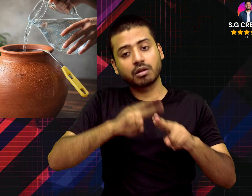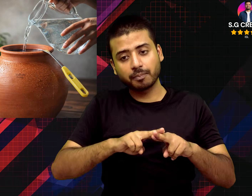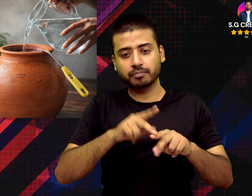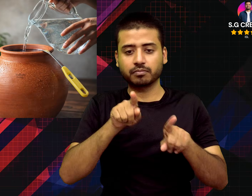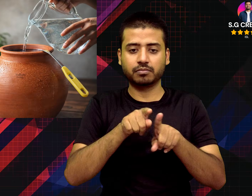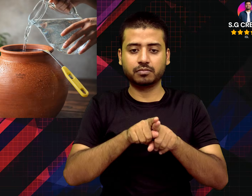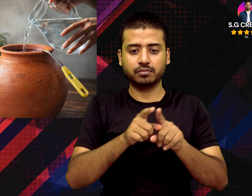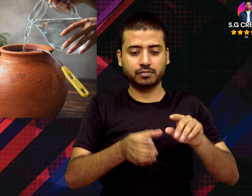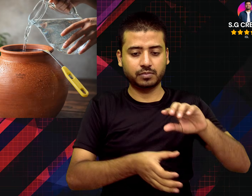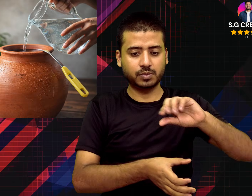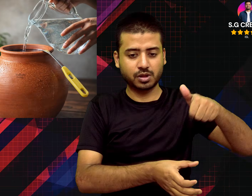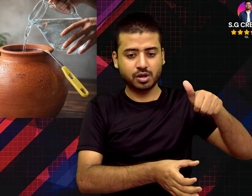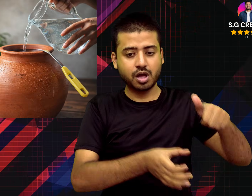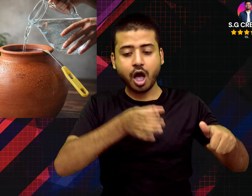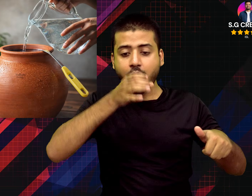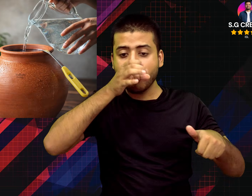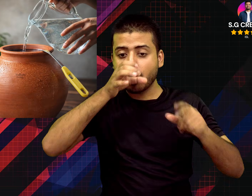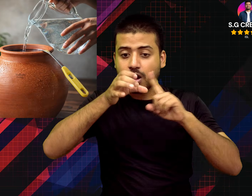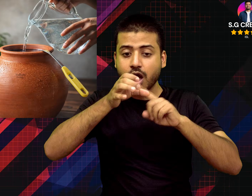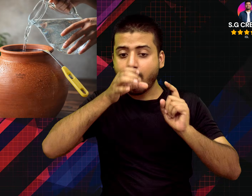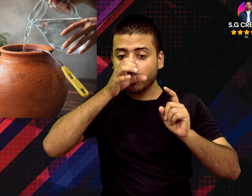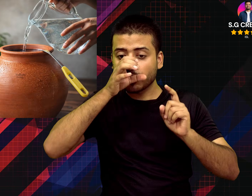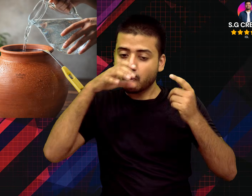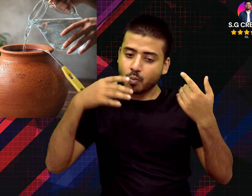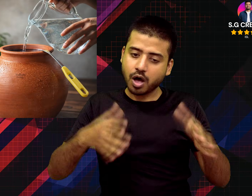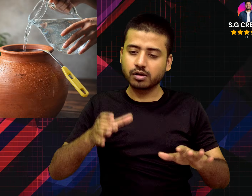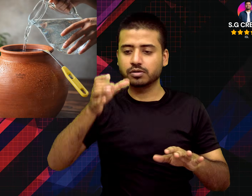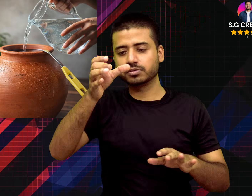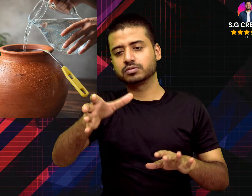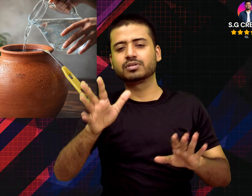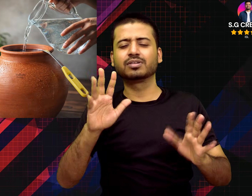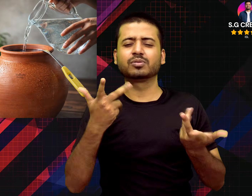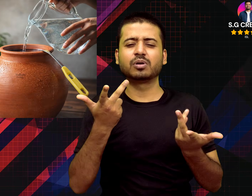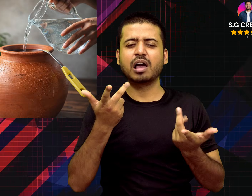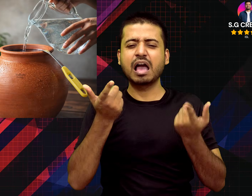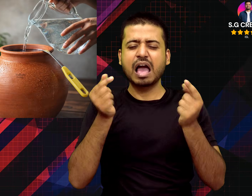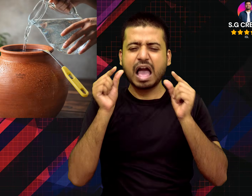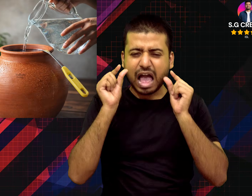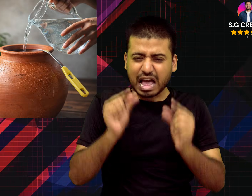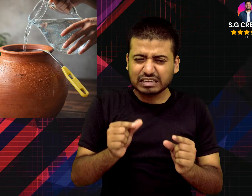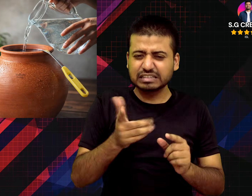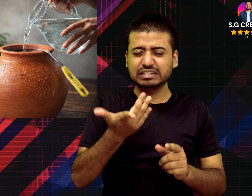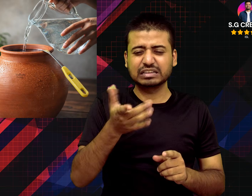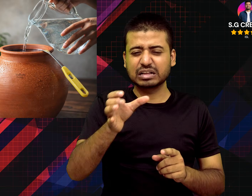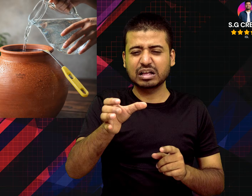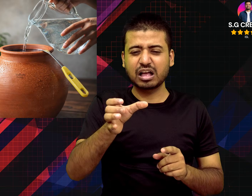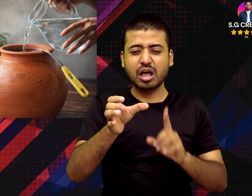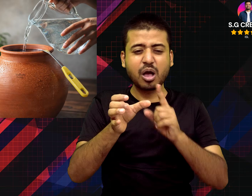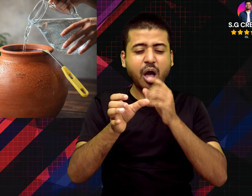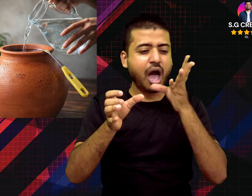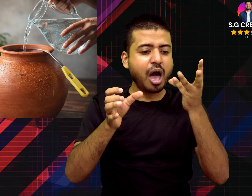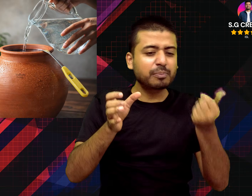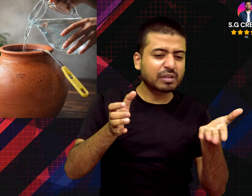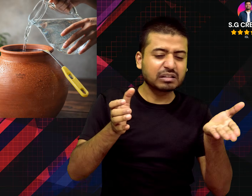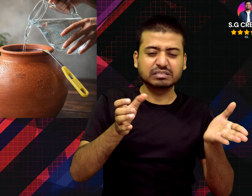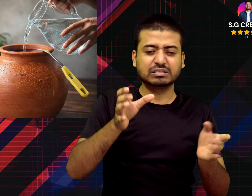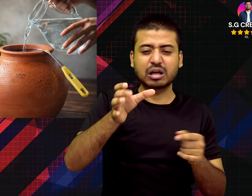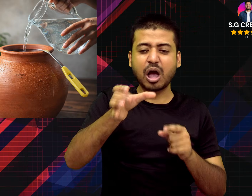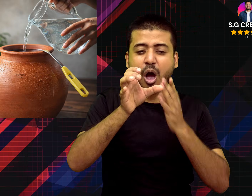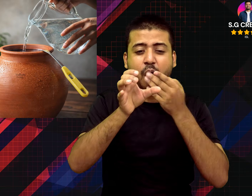are sealed, rendering the pot useless for cooling. This is why high-quality, deep-burned uncoated clay is highly sought after not just